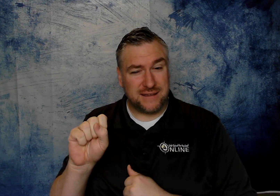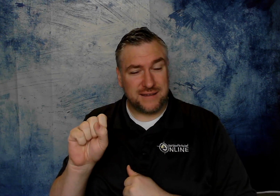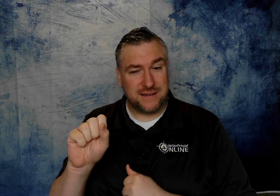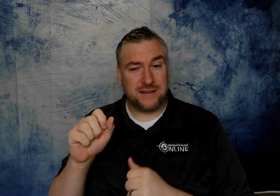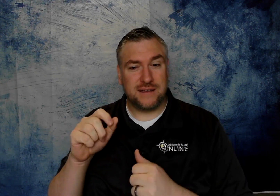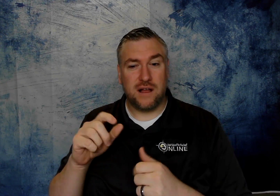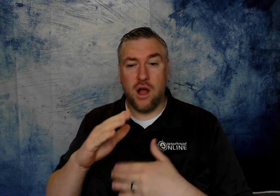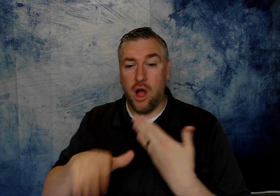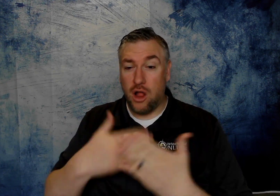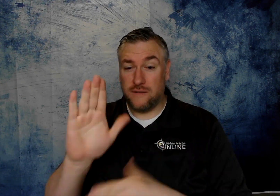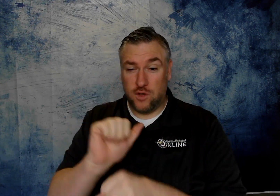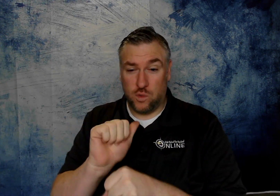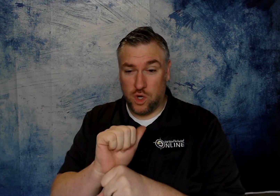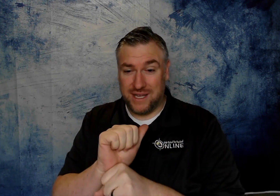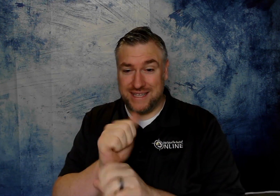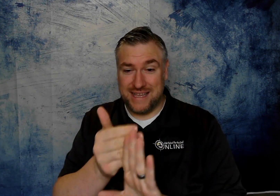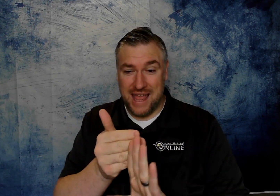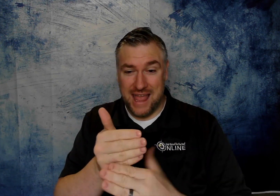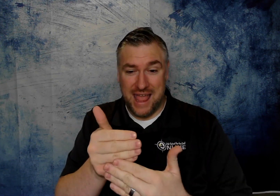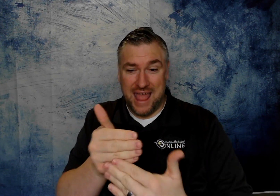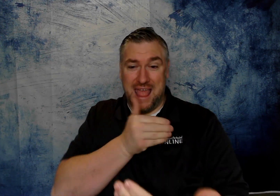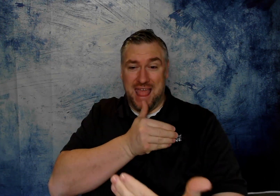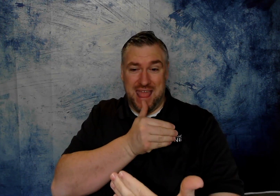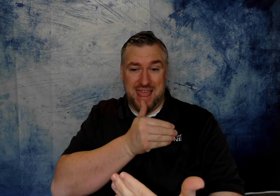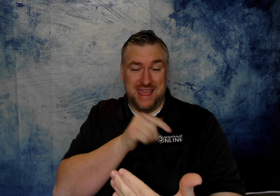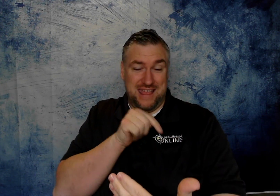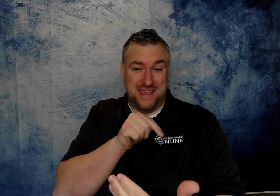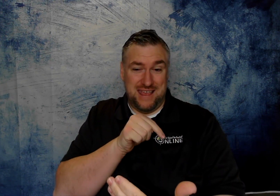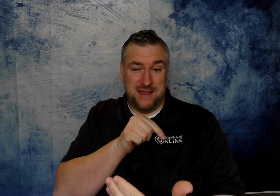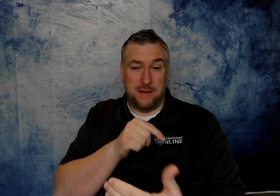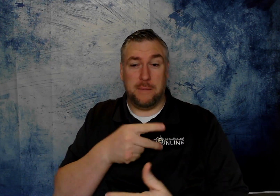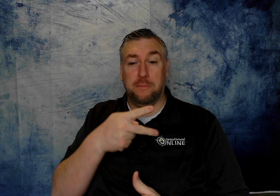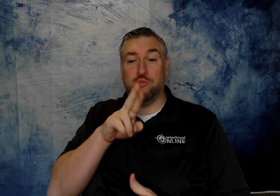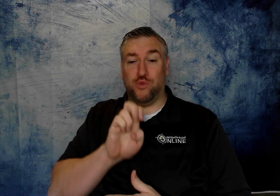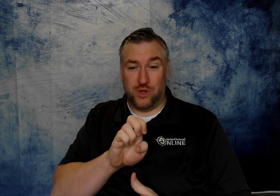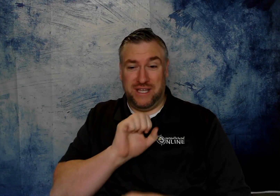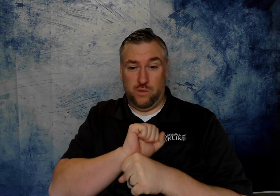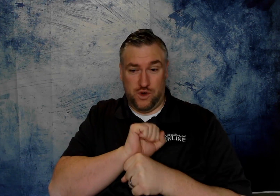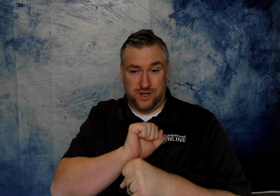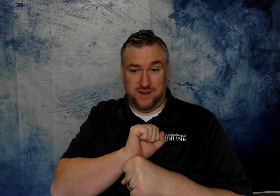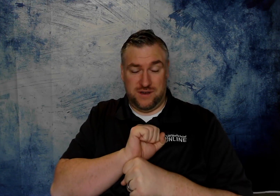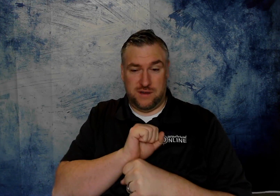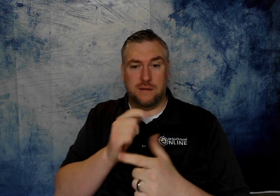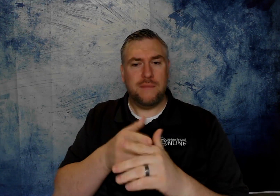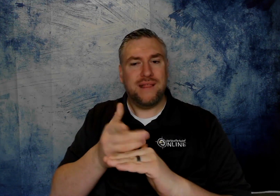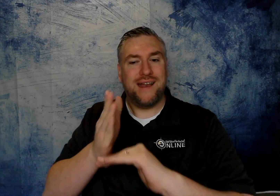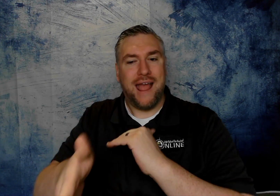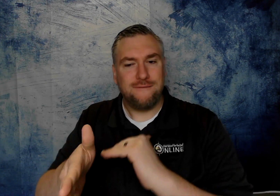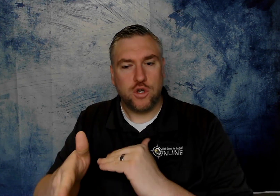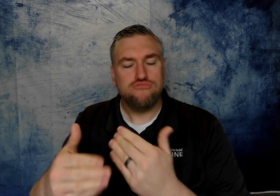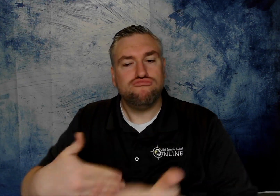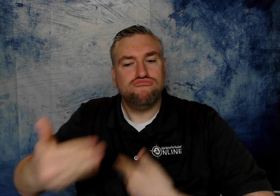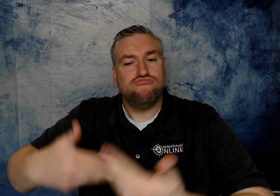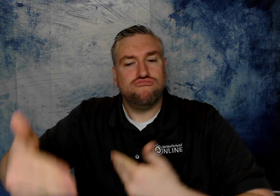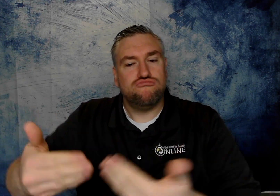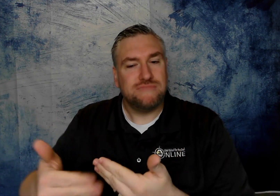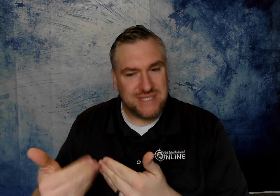an LMS, all of your work is ahead of time. It's pre-work. And then after,